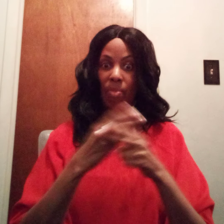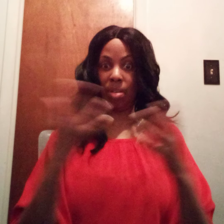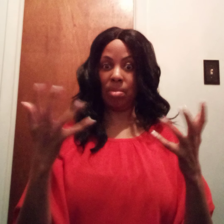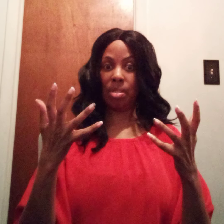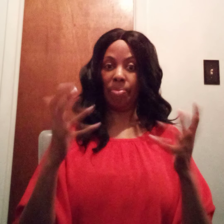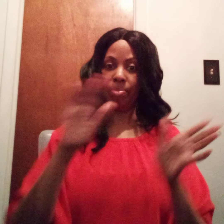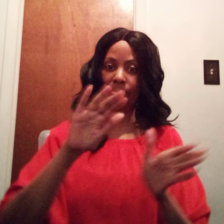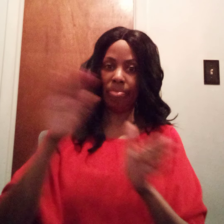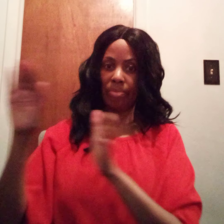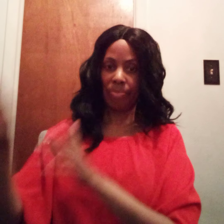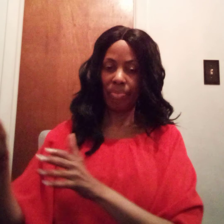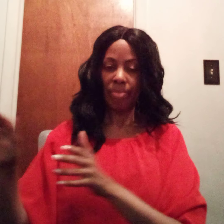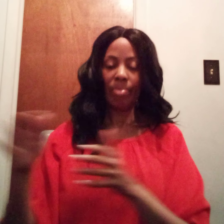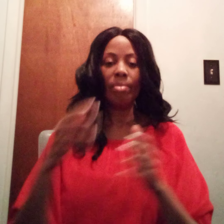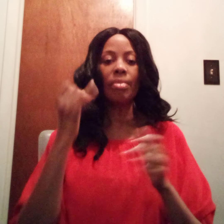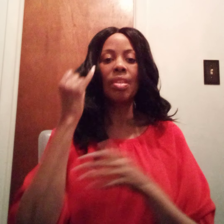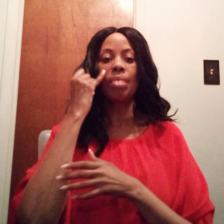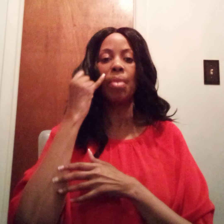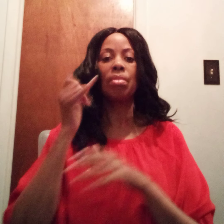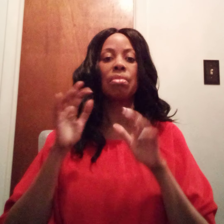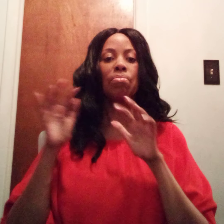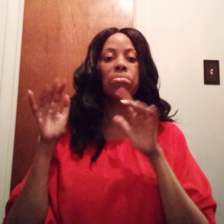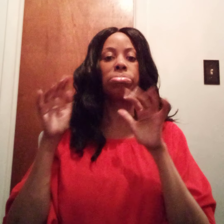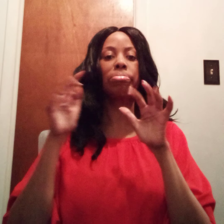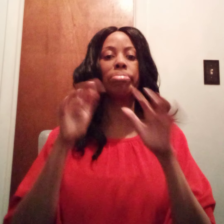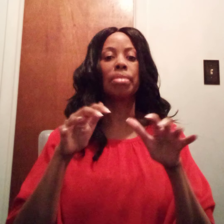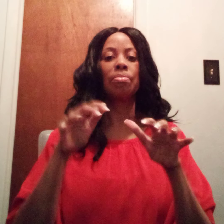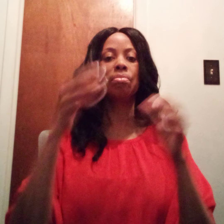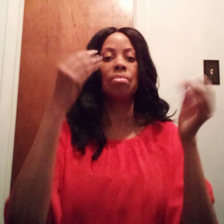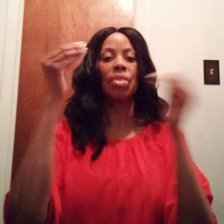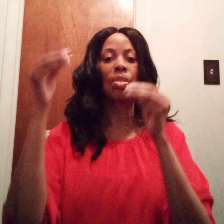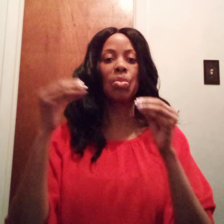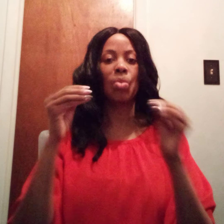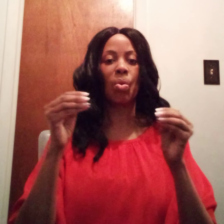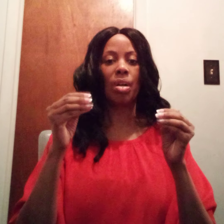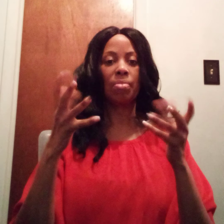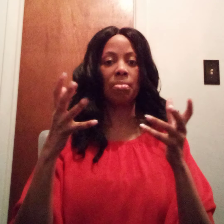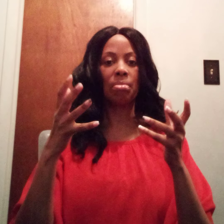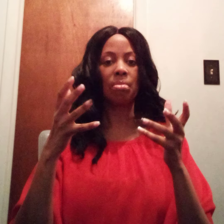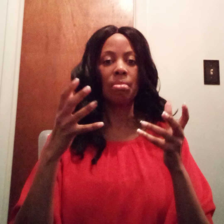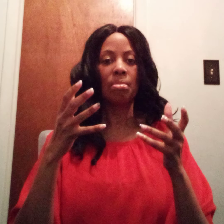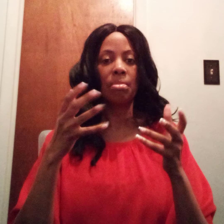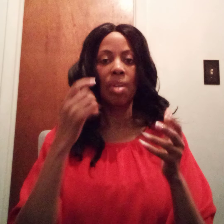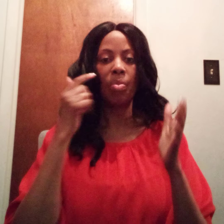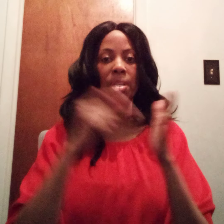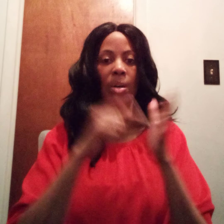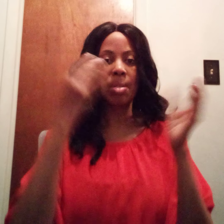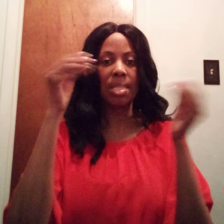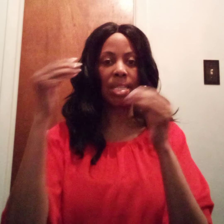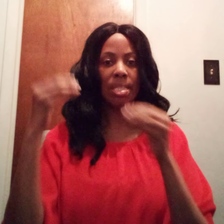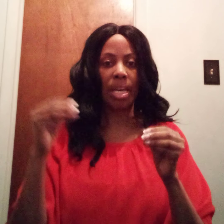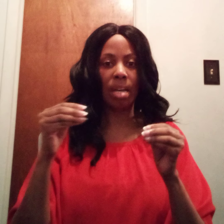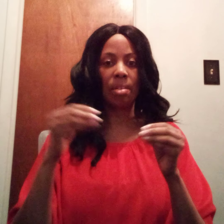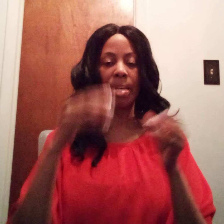we're going to buy something, and there's a sale. The sale says that it is 30% off. 30%